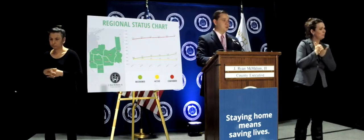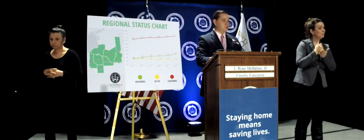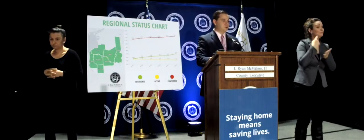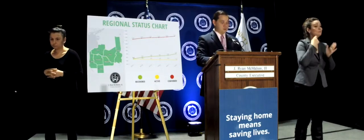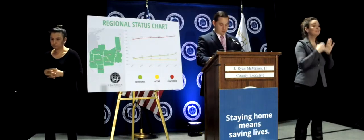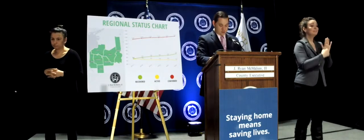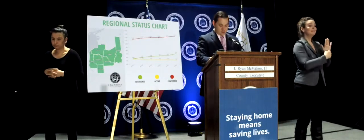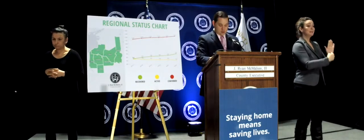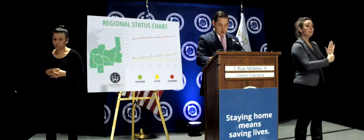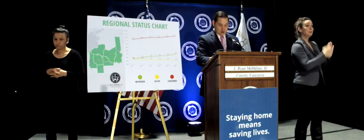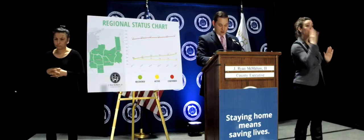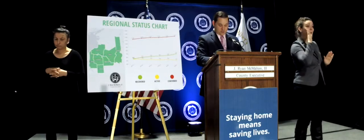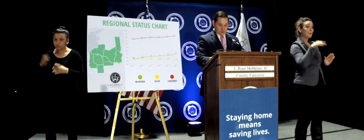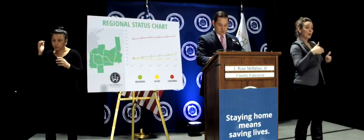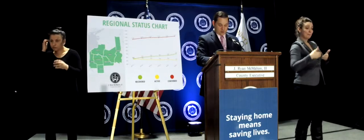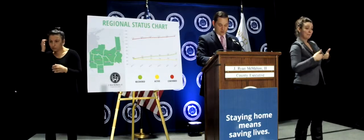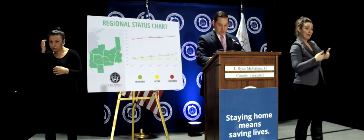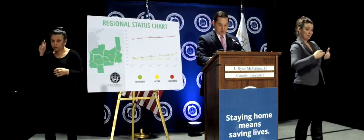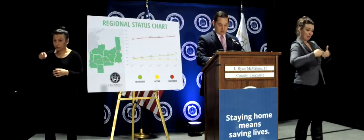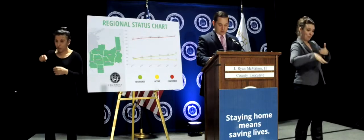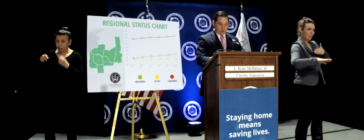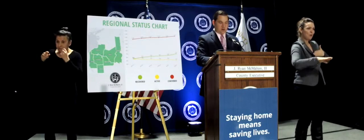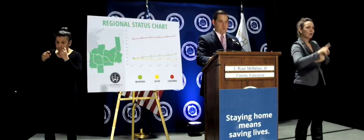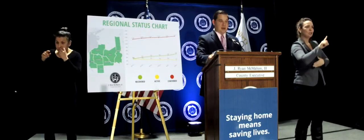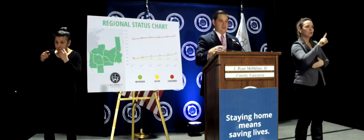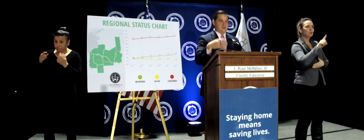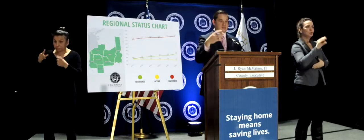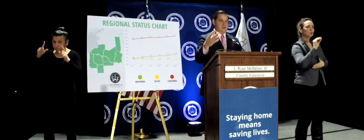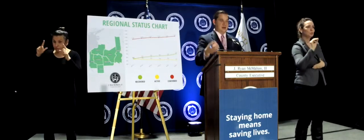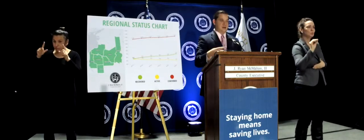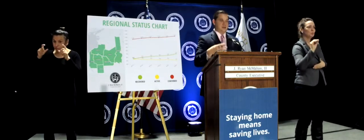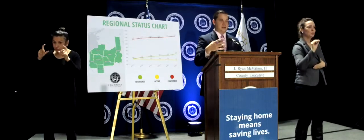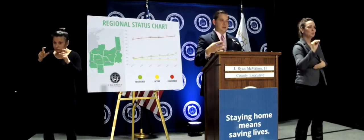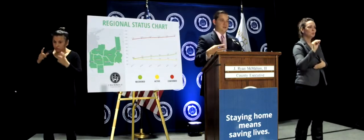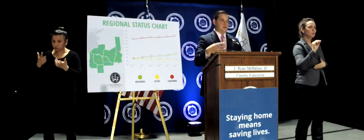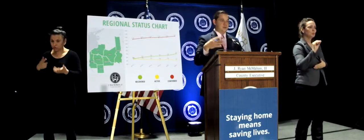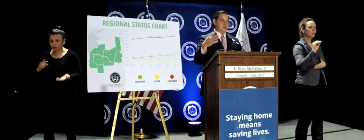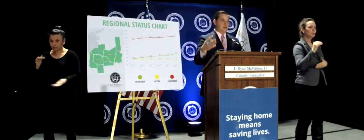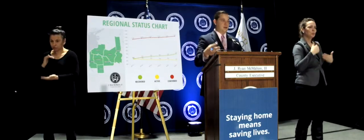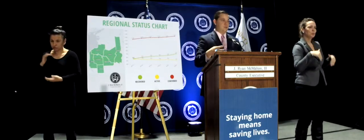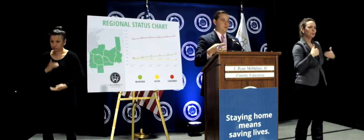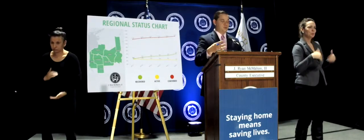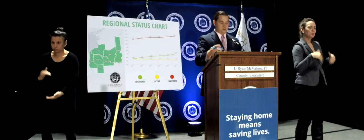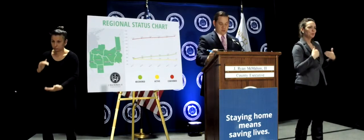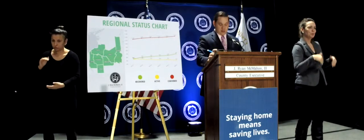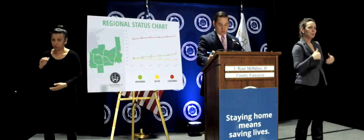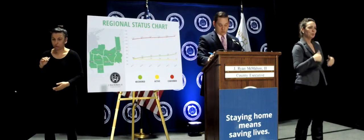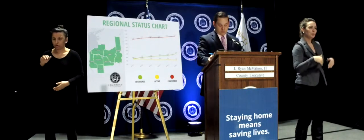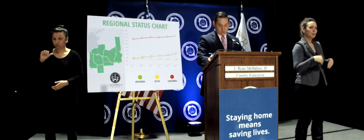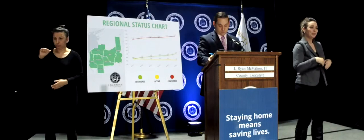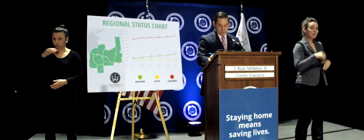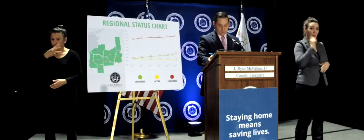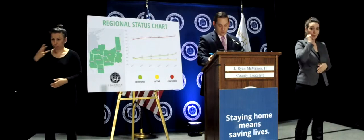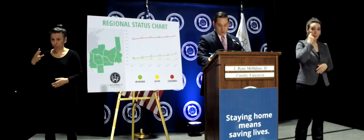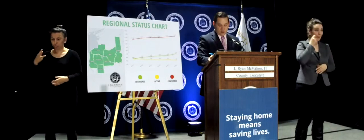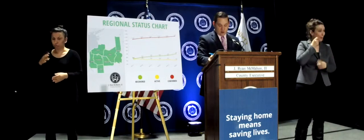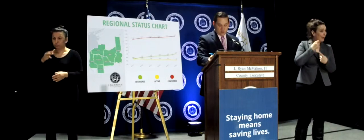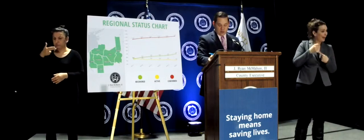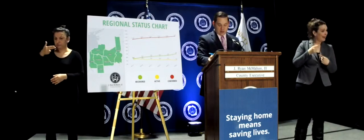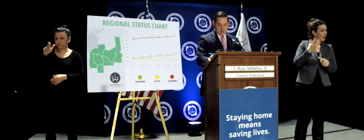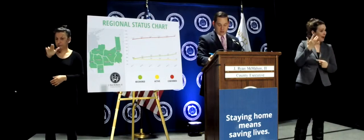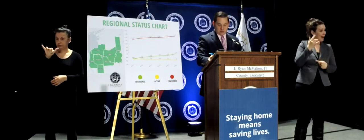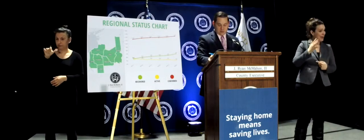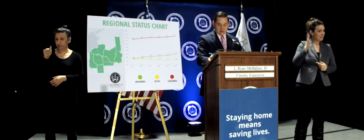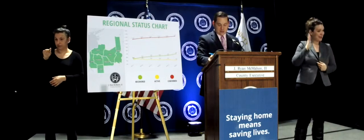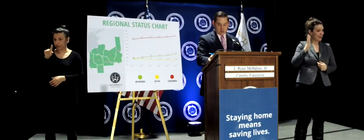those pictures. With our new, it's like a rite of passage as the county executive. You get to take all the pictures with the animals.